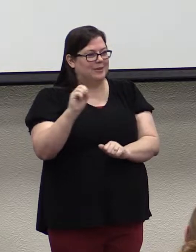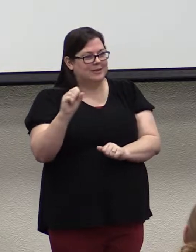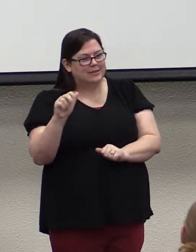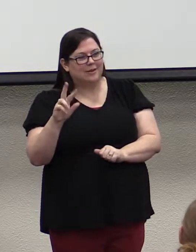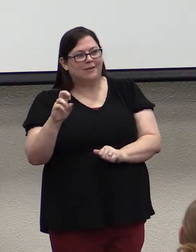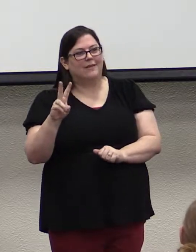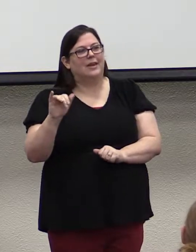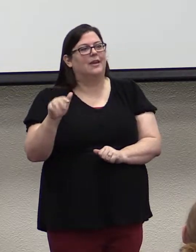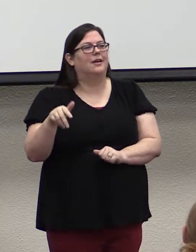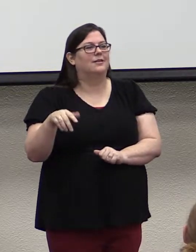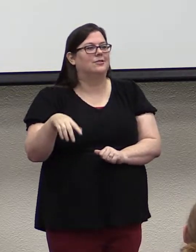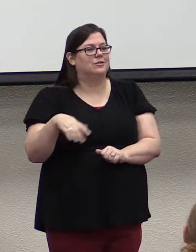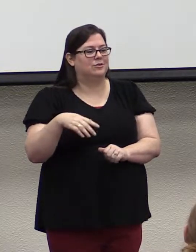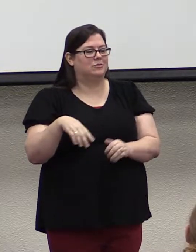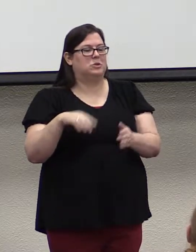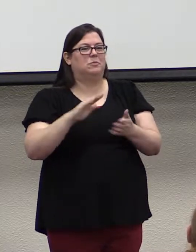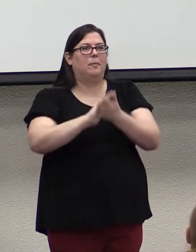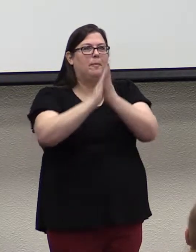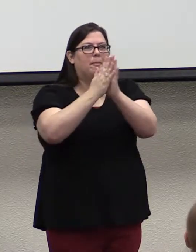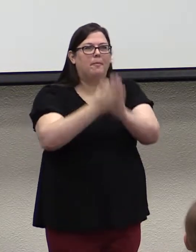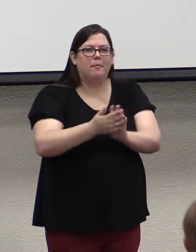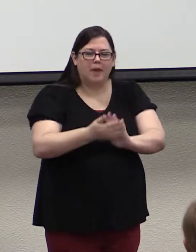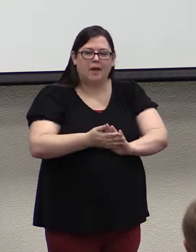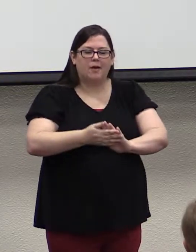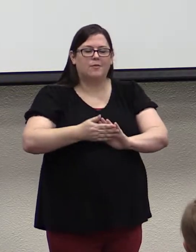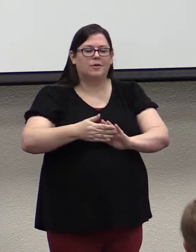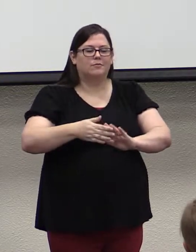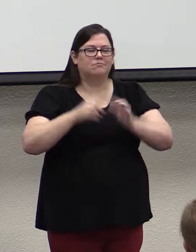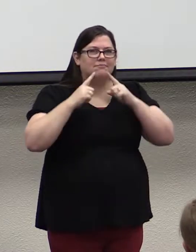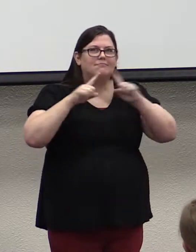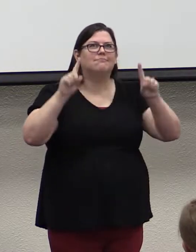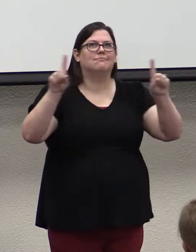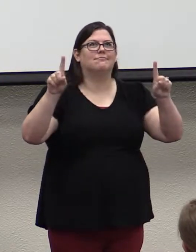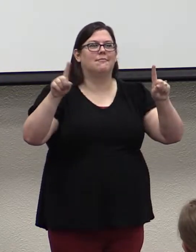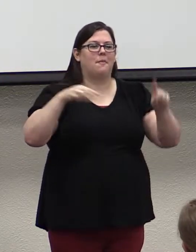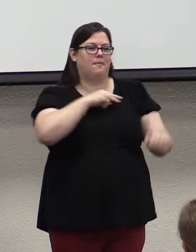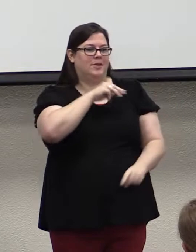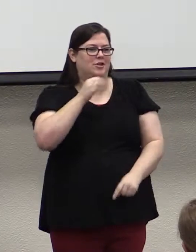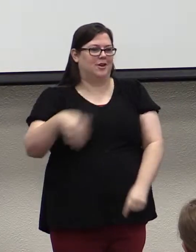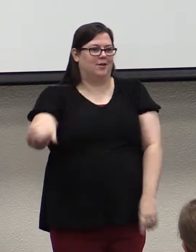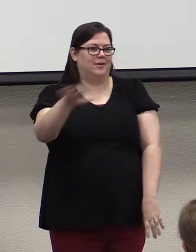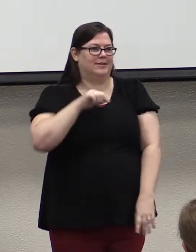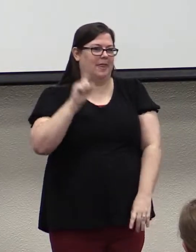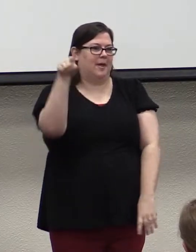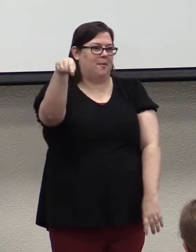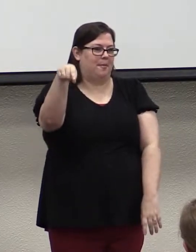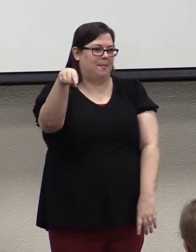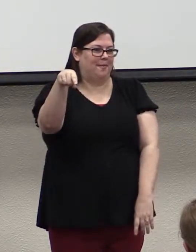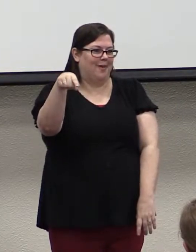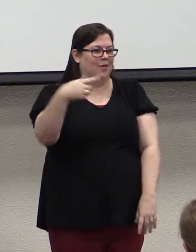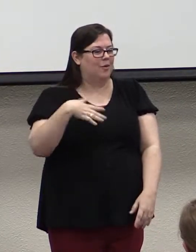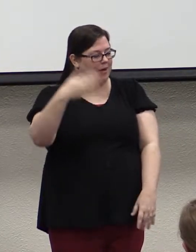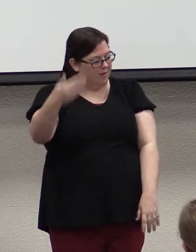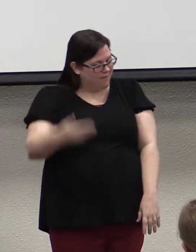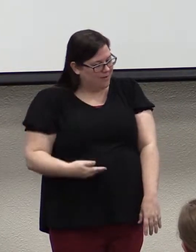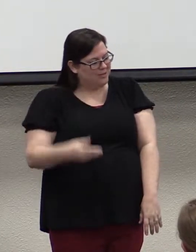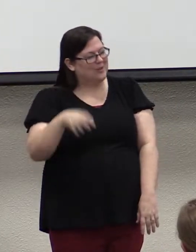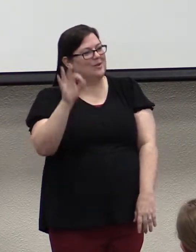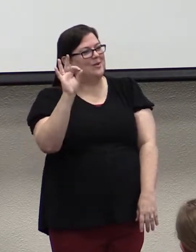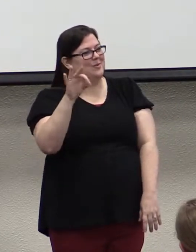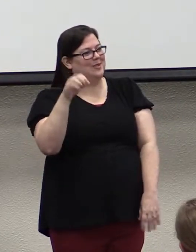be very effective missionaries on that field. And so, as we always do, we want to invite you to come and preach the